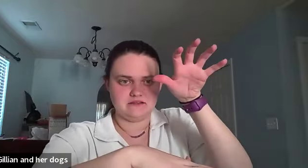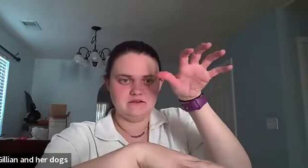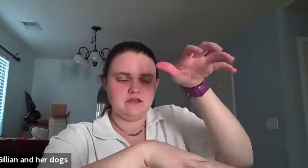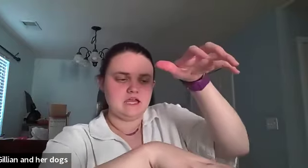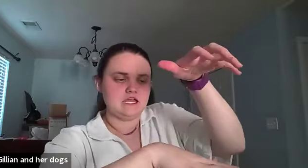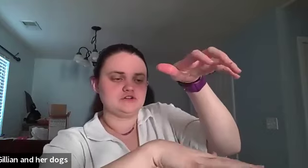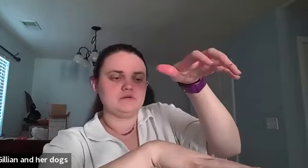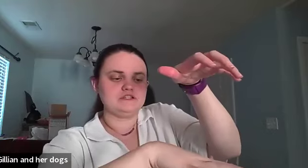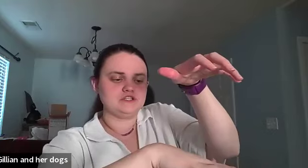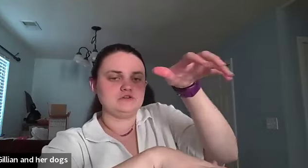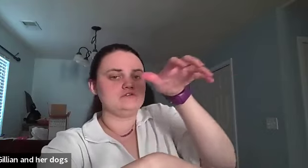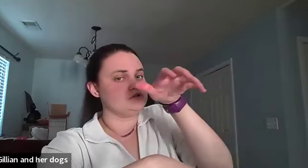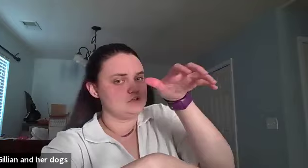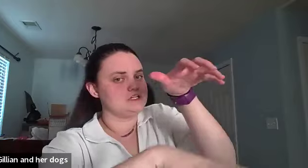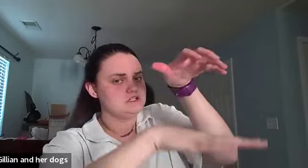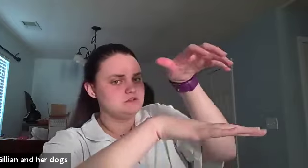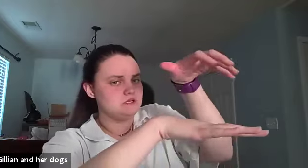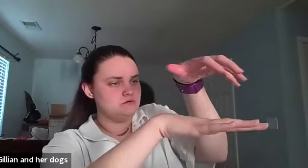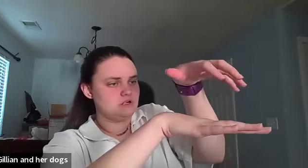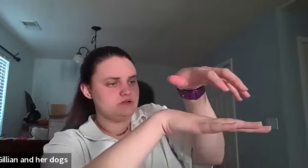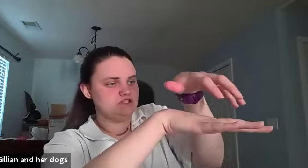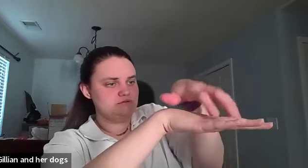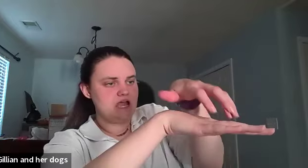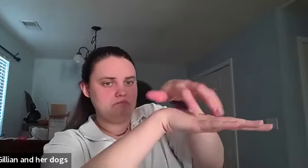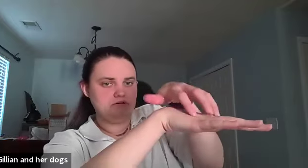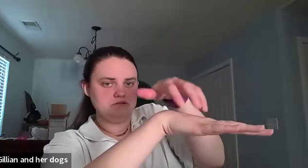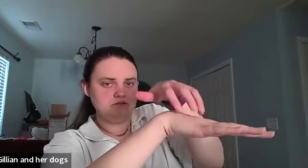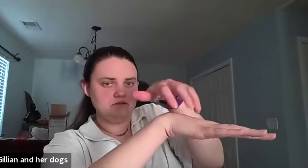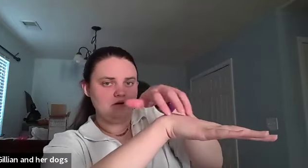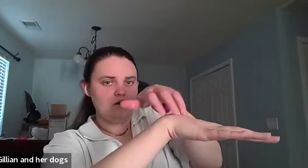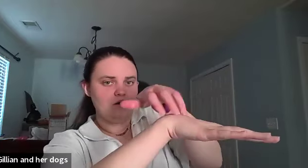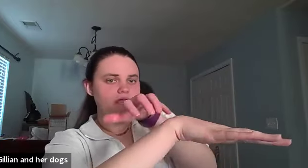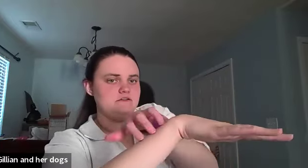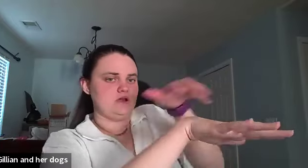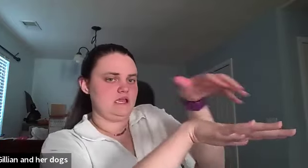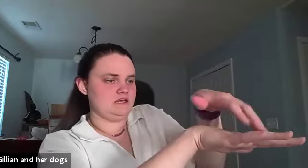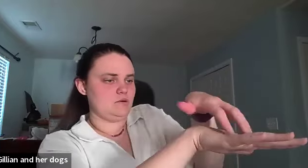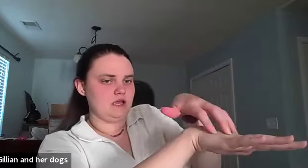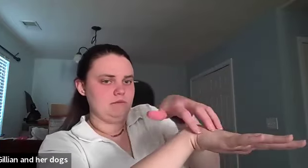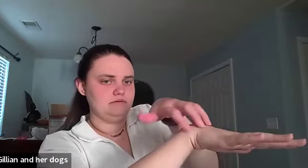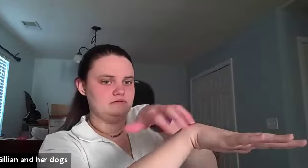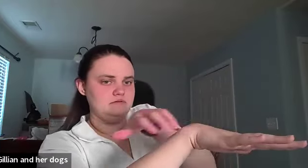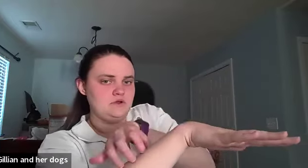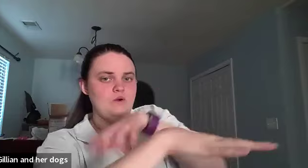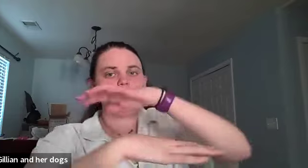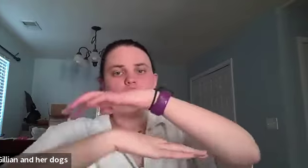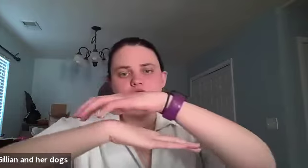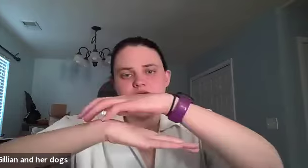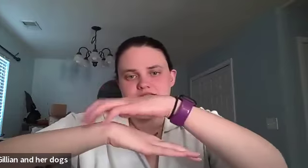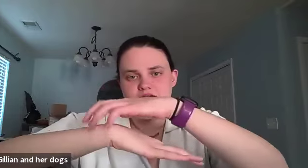slightly. And there are two ways you can do it. You are going to tap on the back of your hand going up, or you can